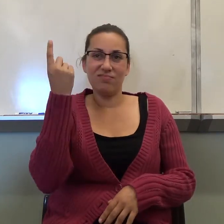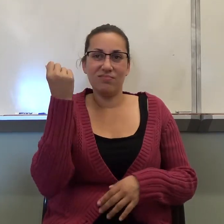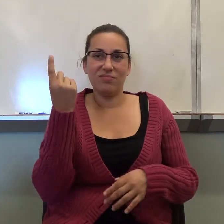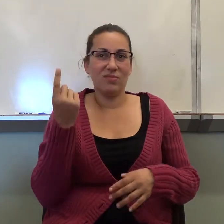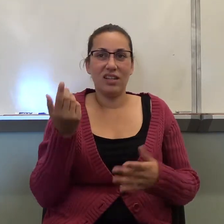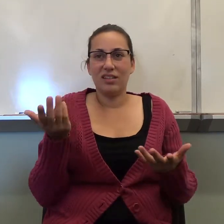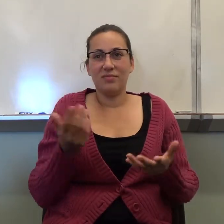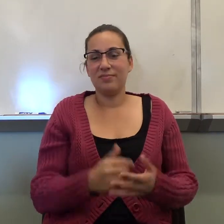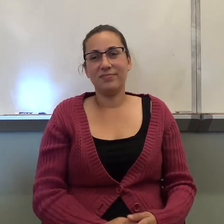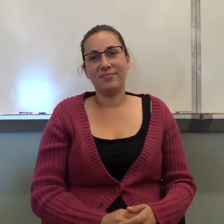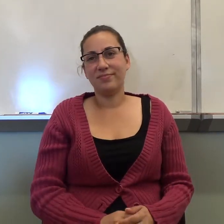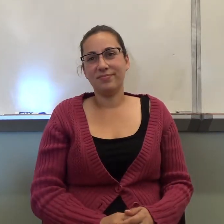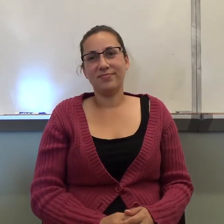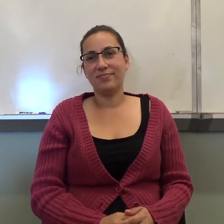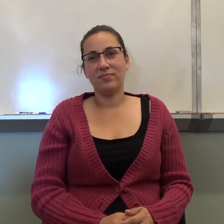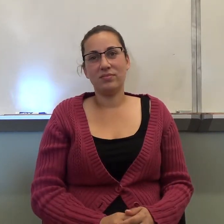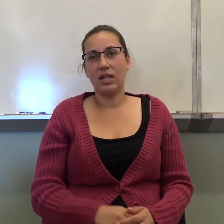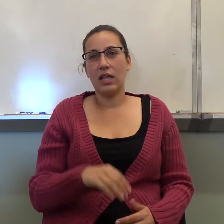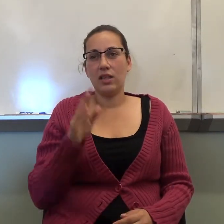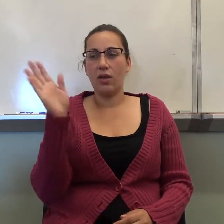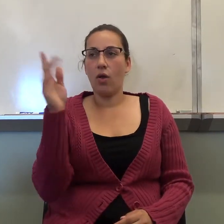Okay, so we're getting used to this,